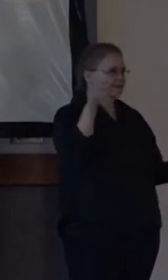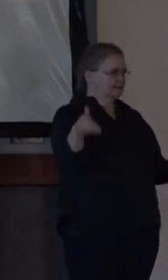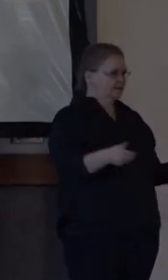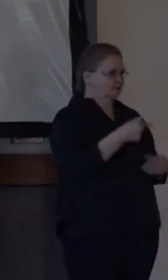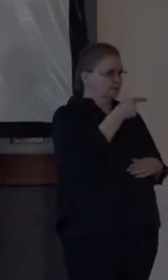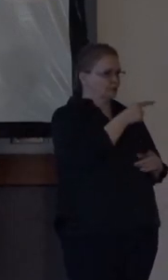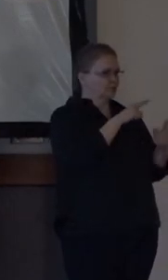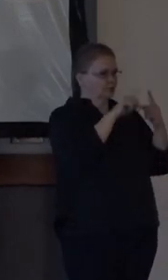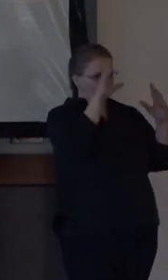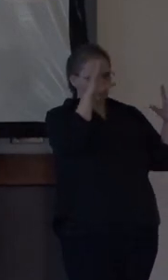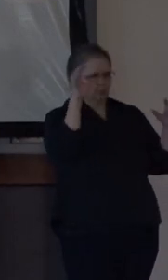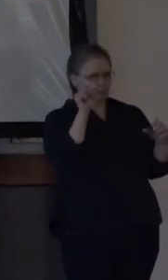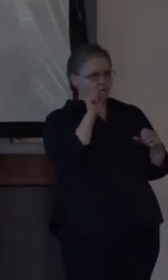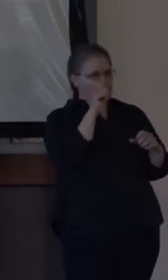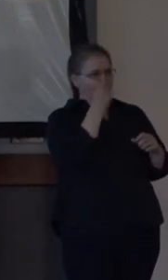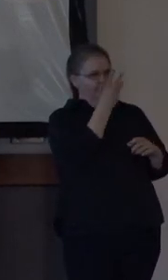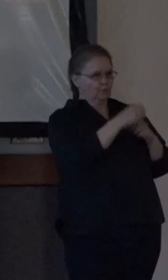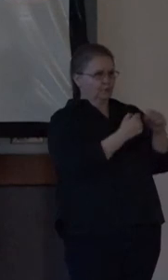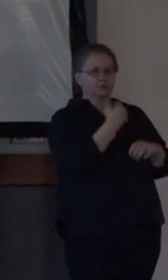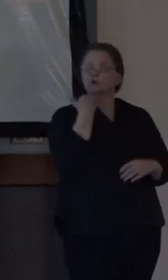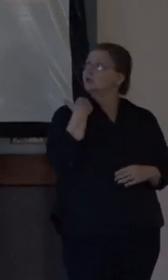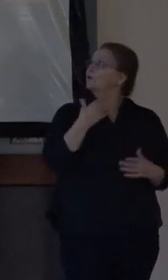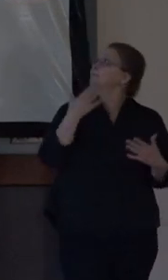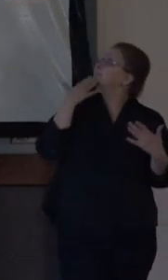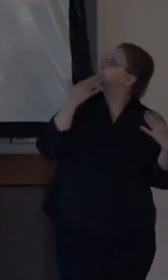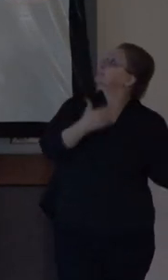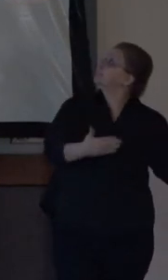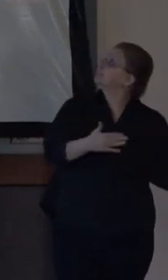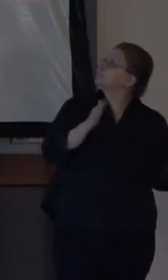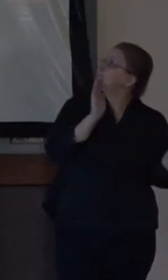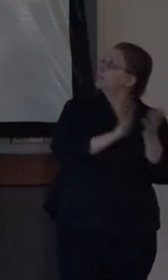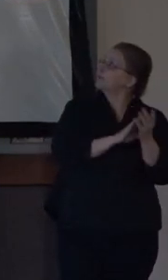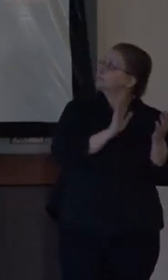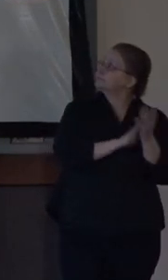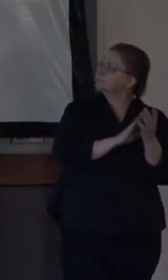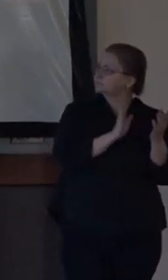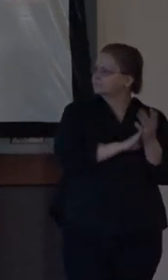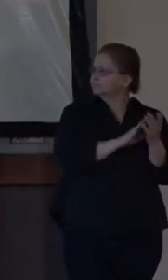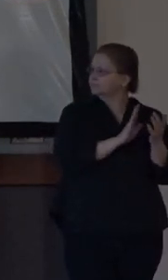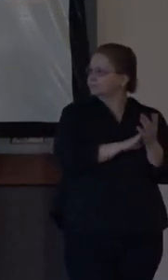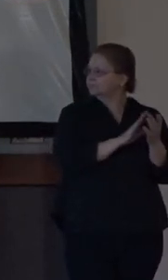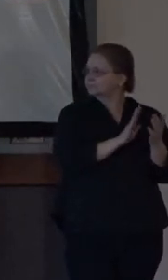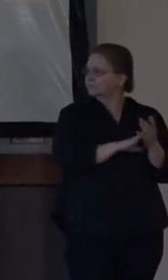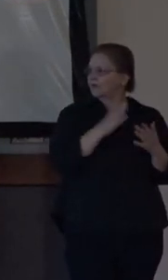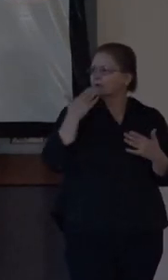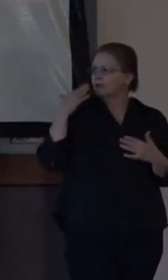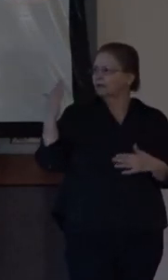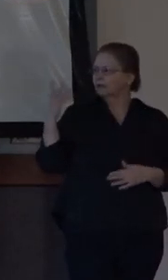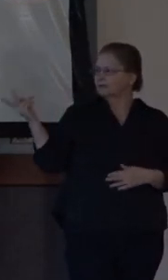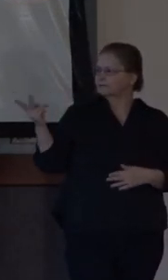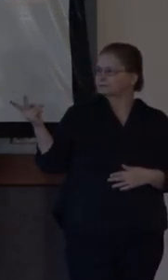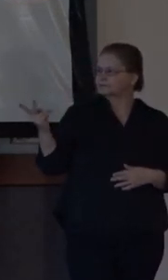her to the president a couple of years ago. So thank you so much. Am I giving the mic back to you, Tom?